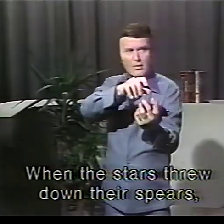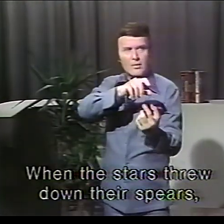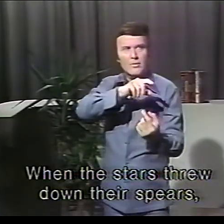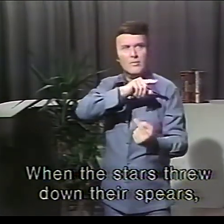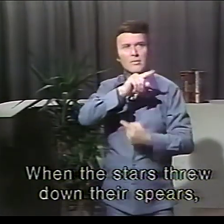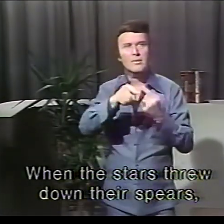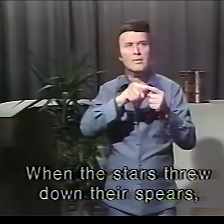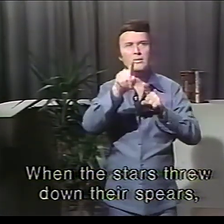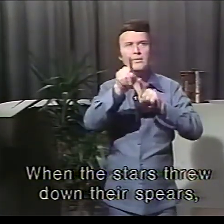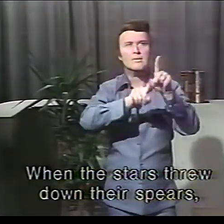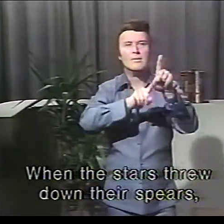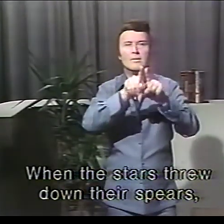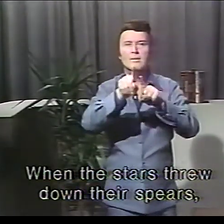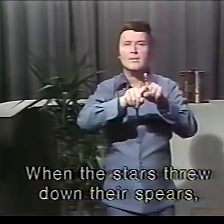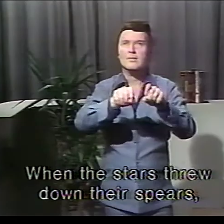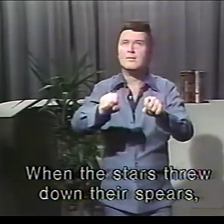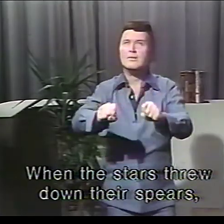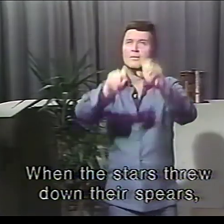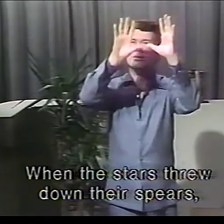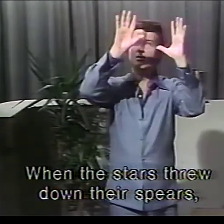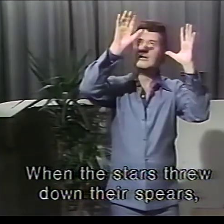the stars threw down their spears?